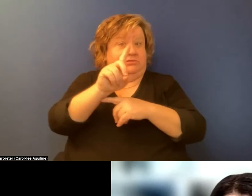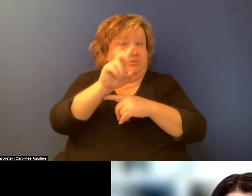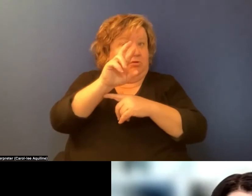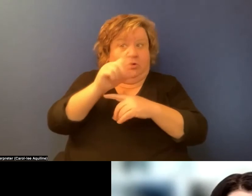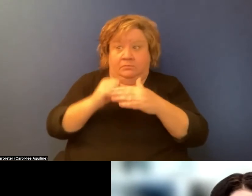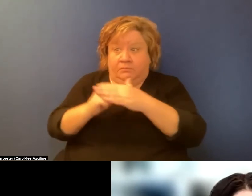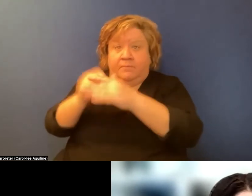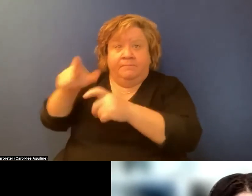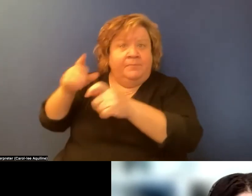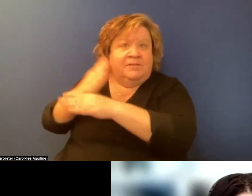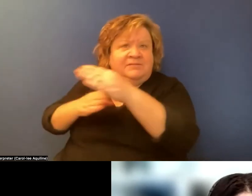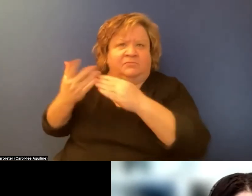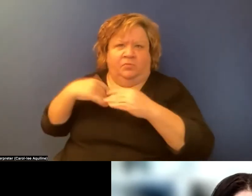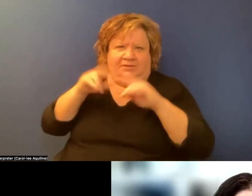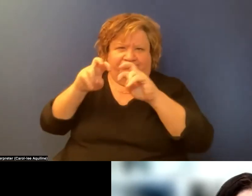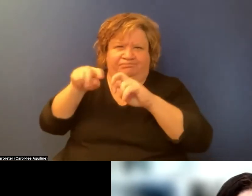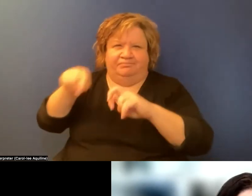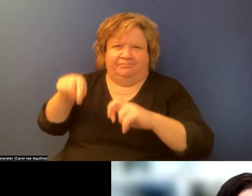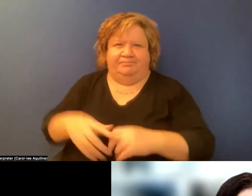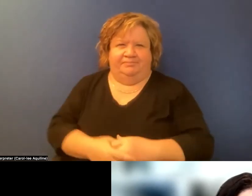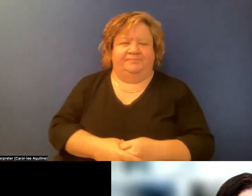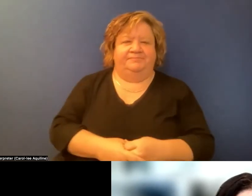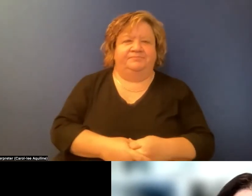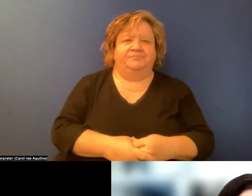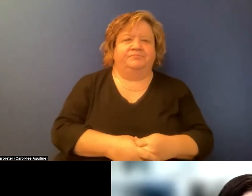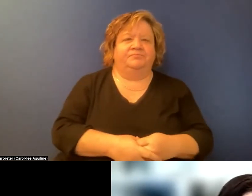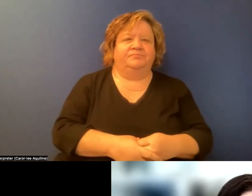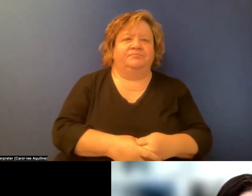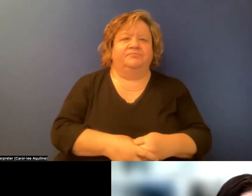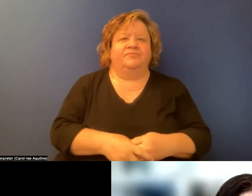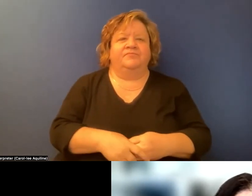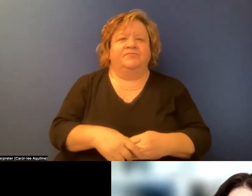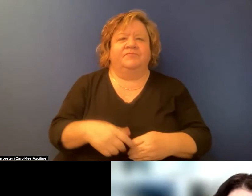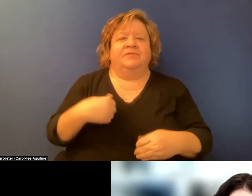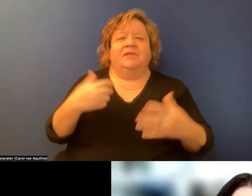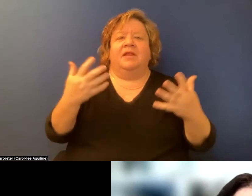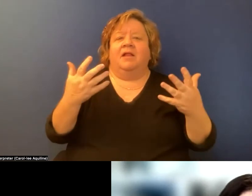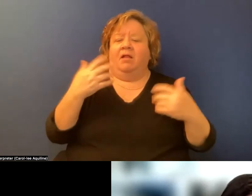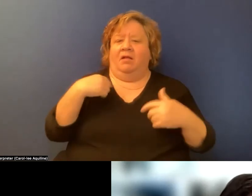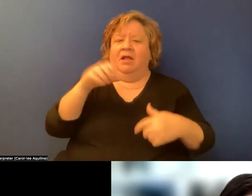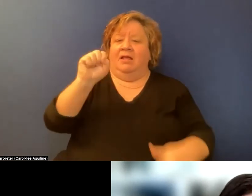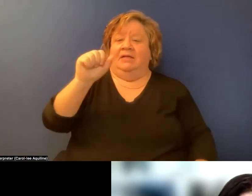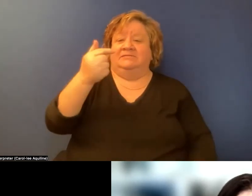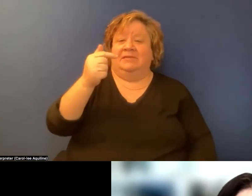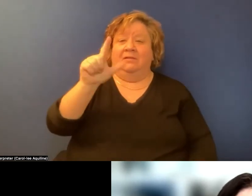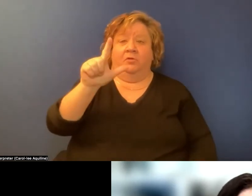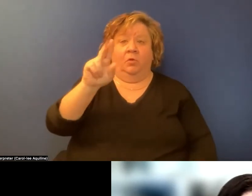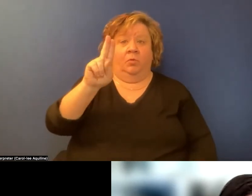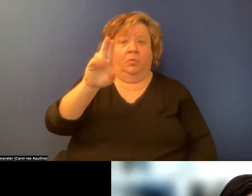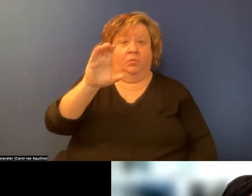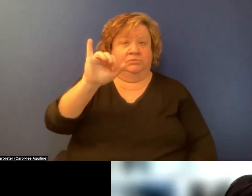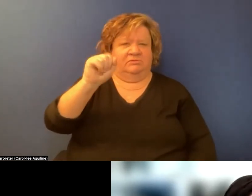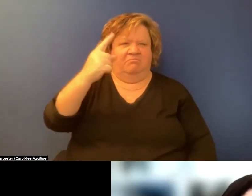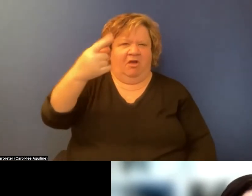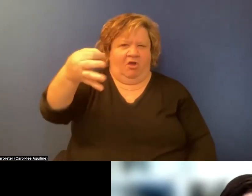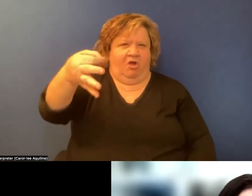disabilities in St. Lucia to develop commercial solar-powered aquaponics systems and a